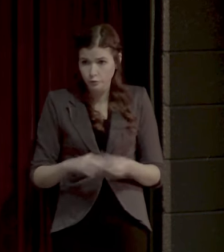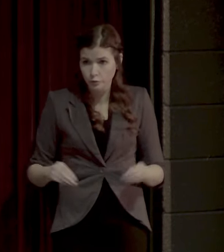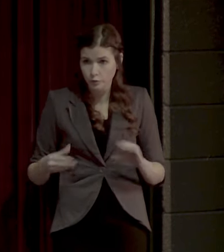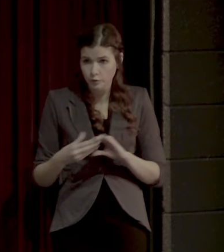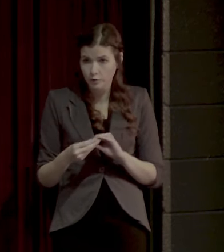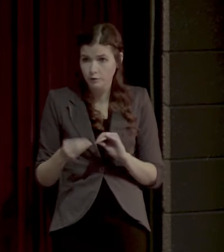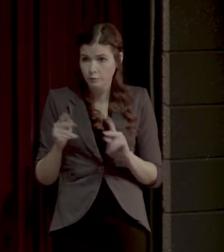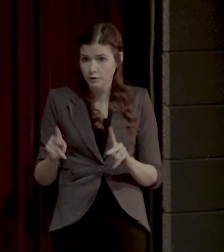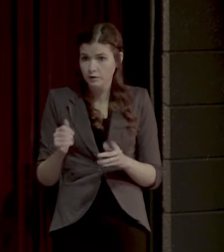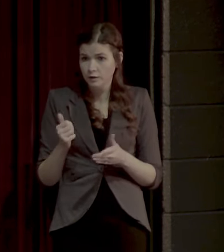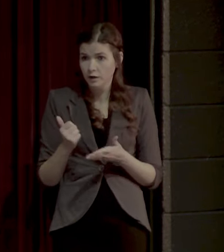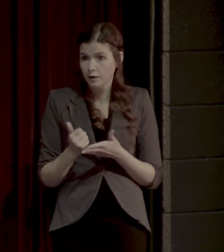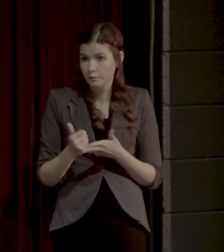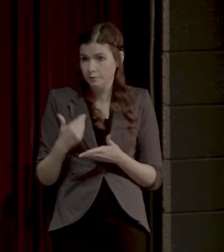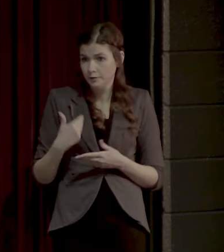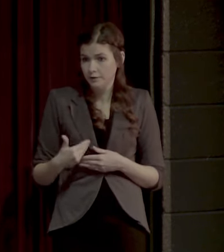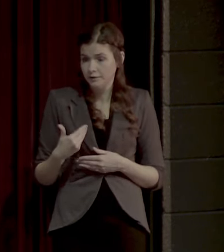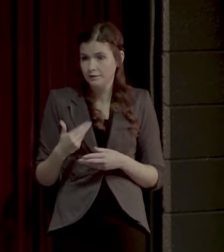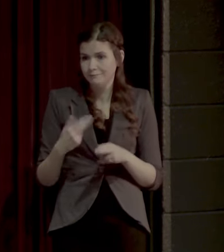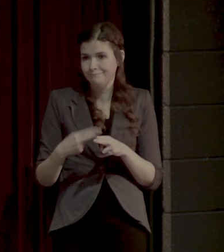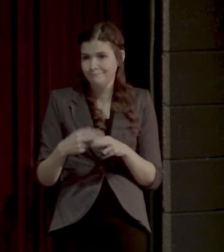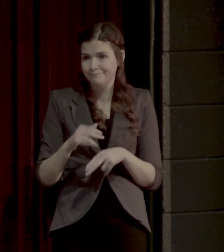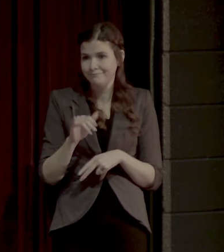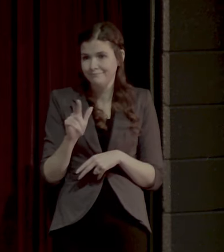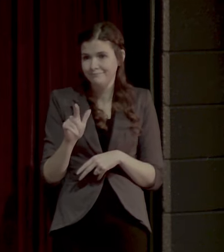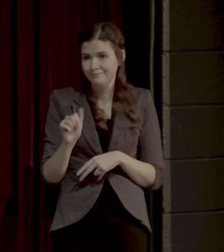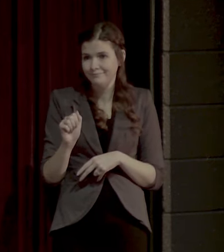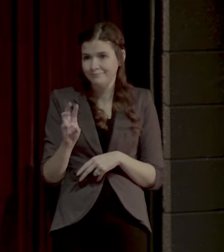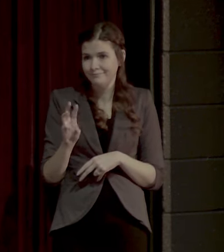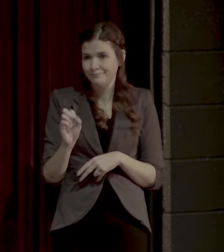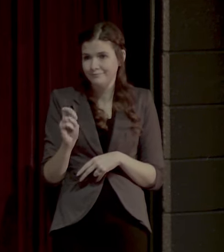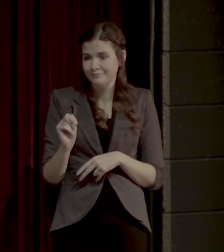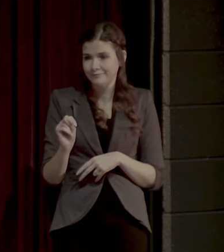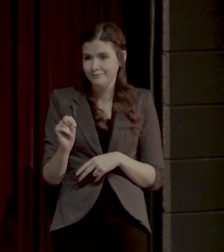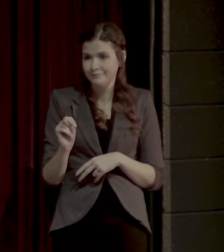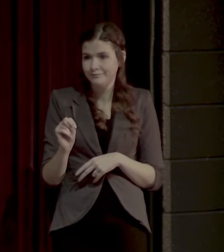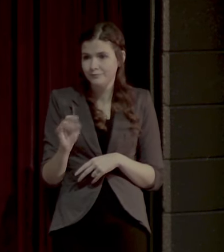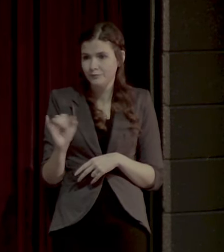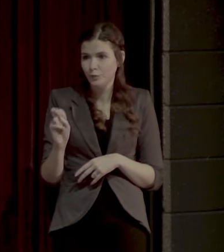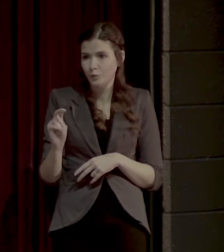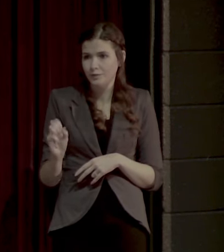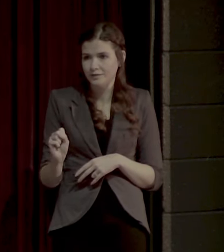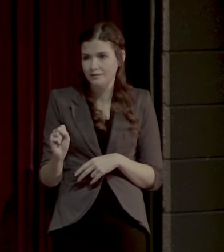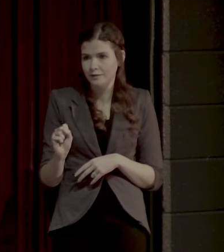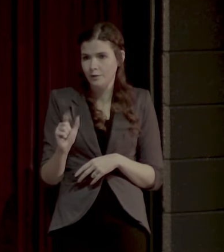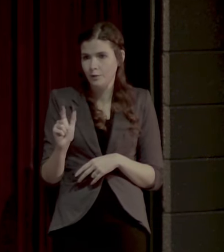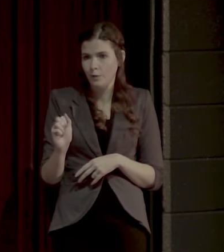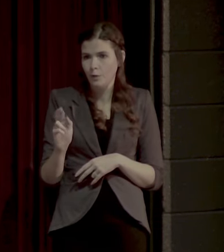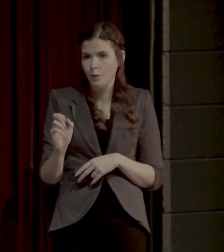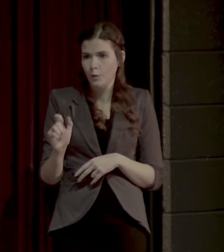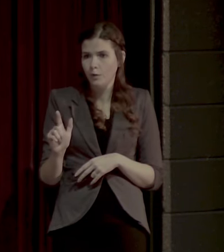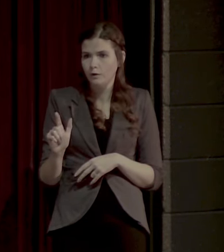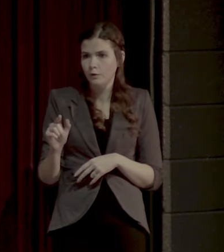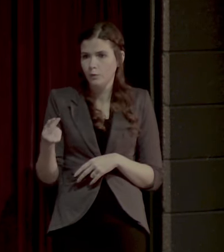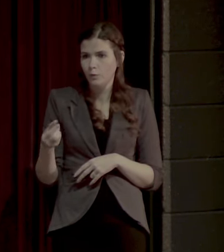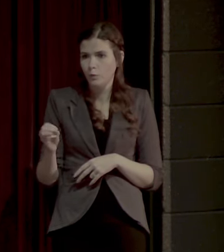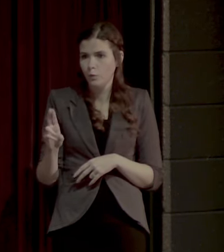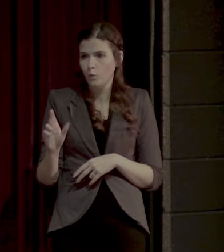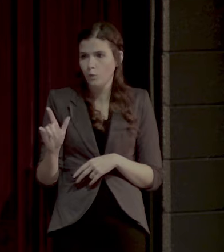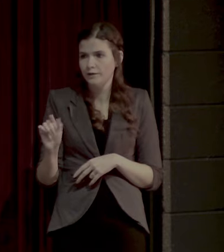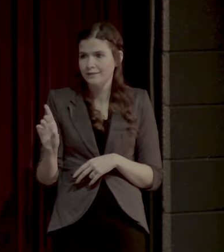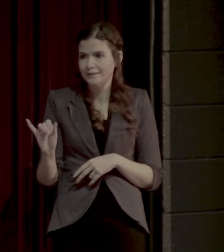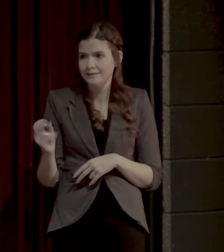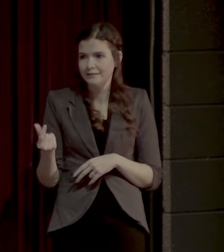me. His name is Lawson Jones. He's Laurel Goulding's brother. So after I graduated from